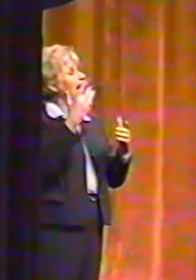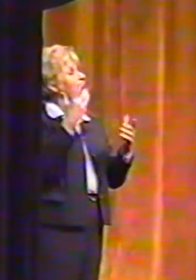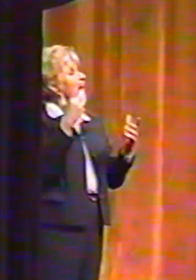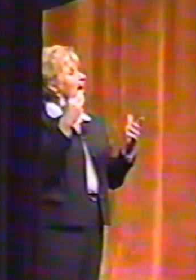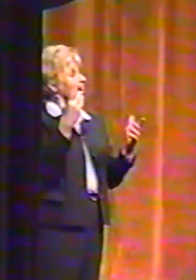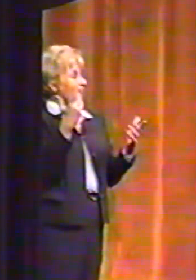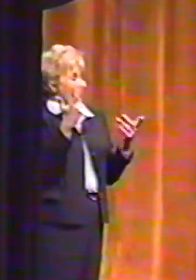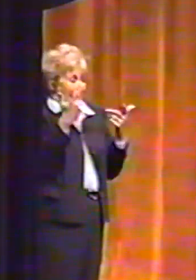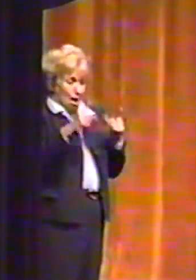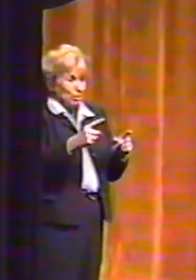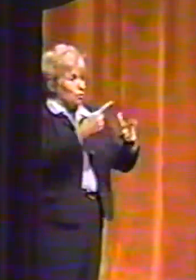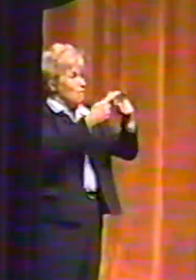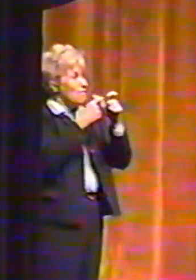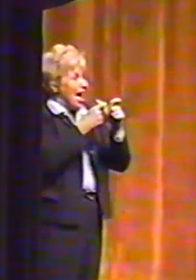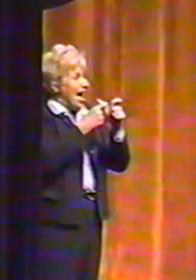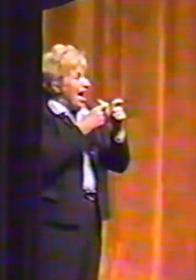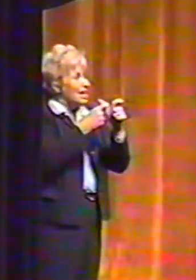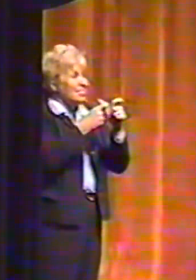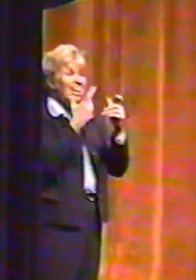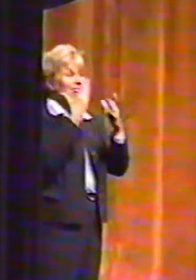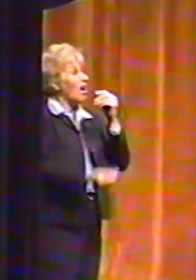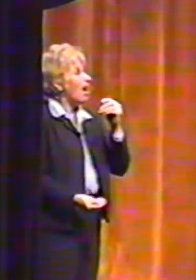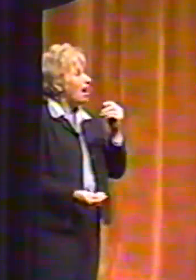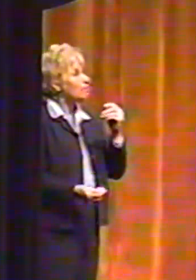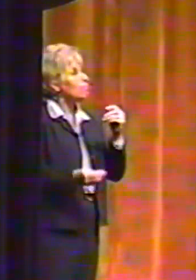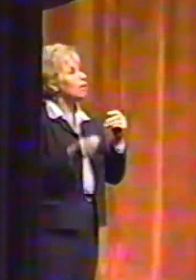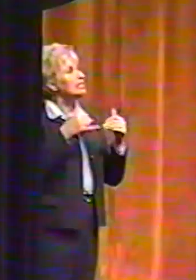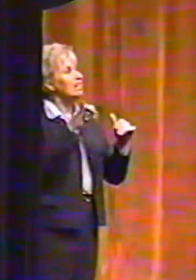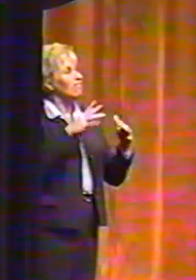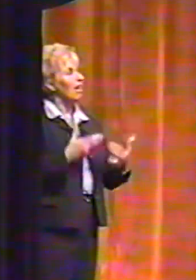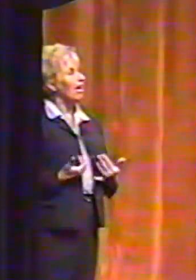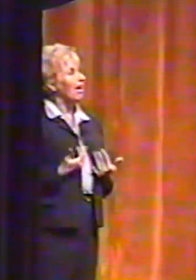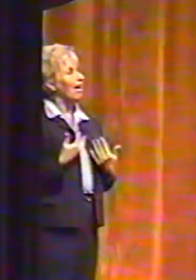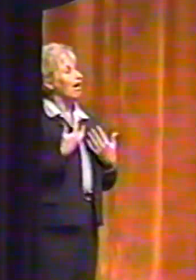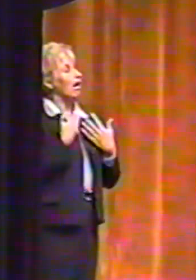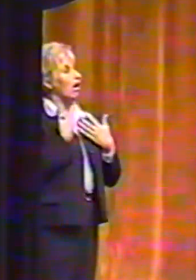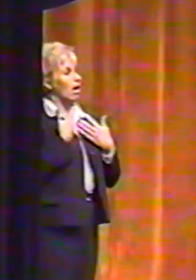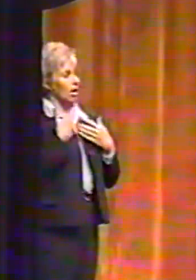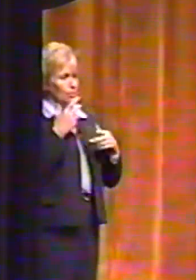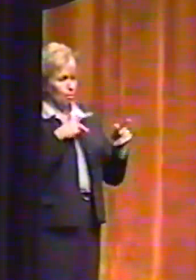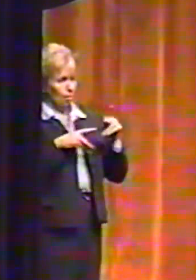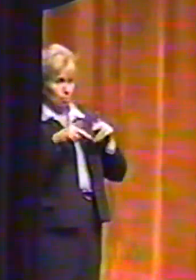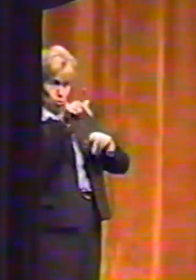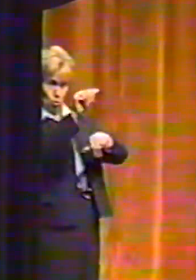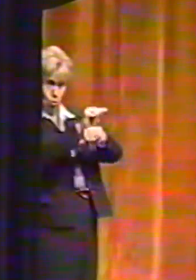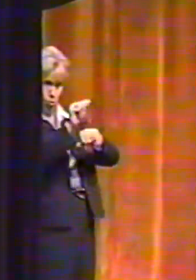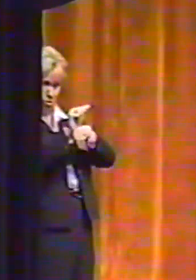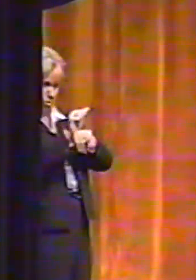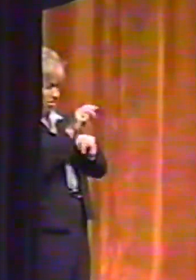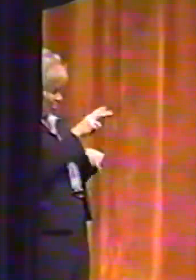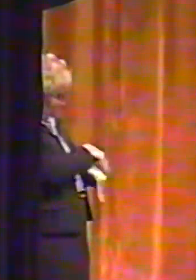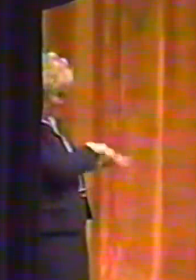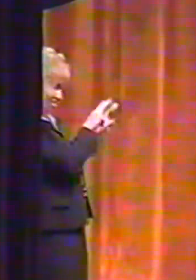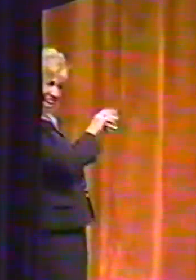sort of tingling feeling that hangs on for a long time. The people you work with look at you and wonder how the heck it happened to